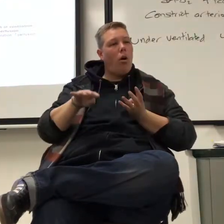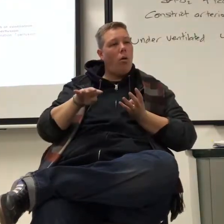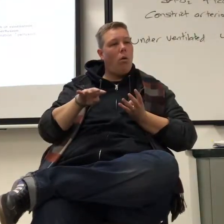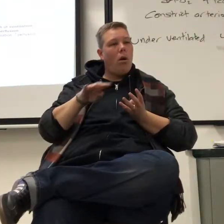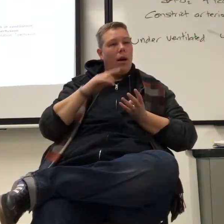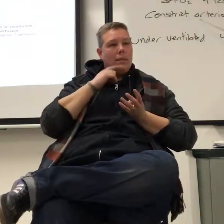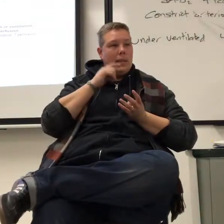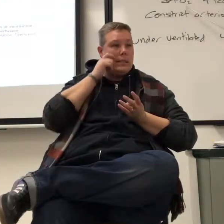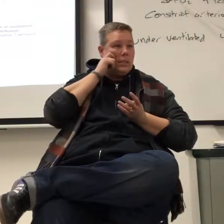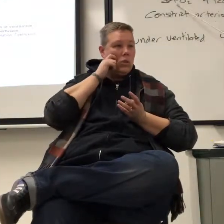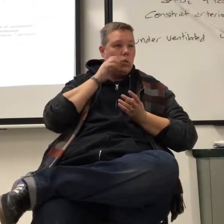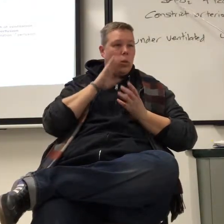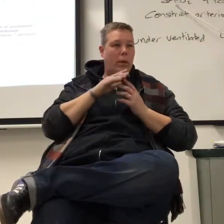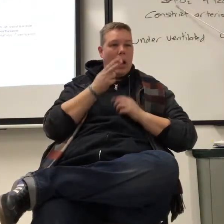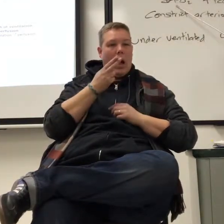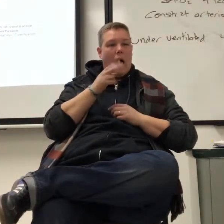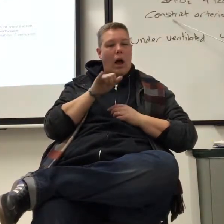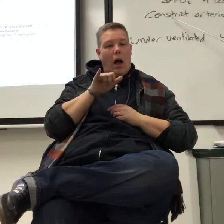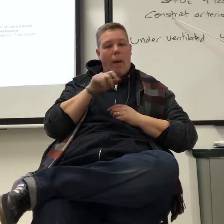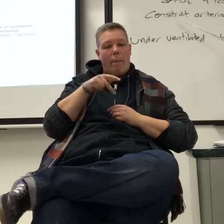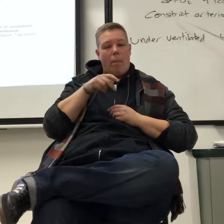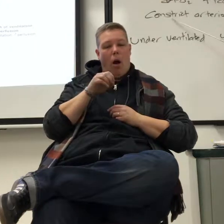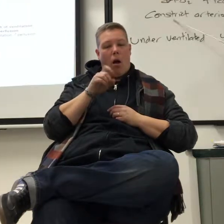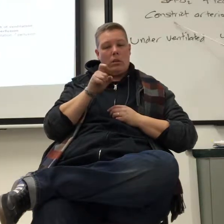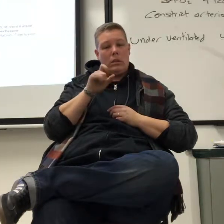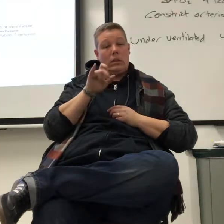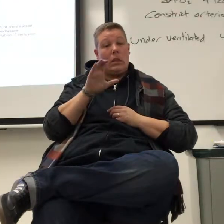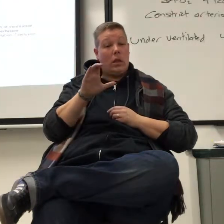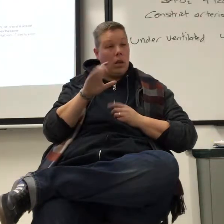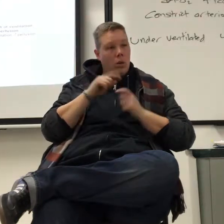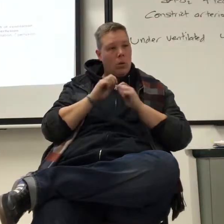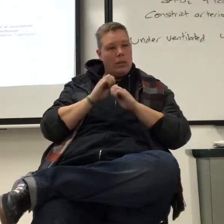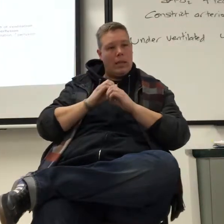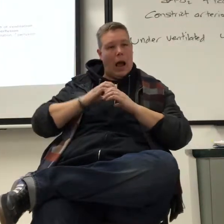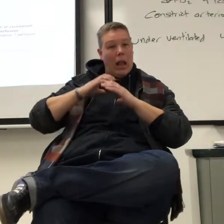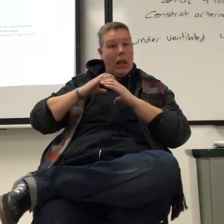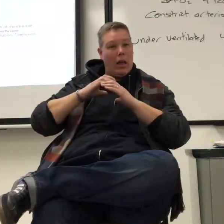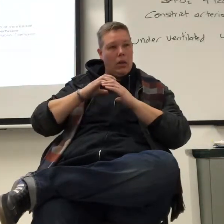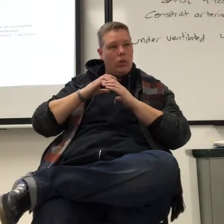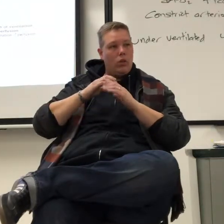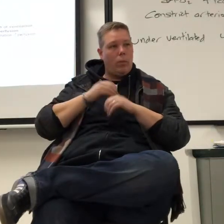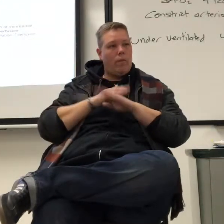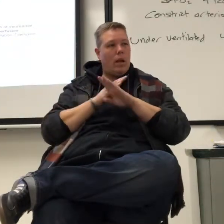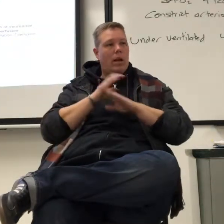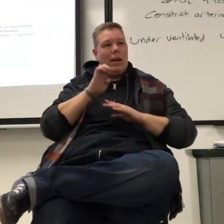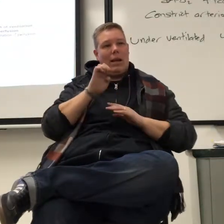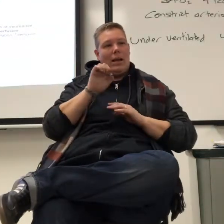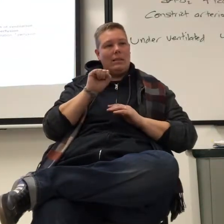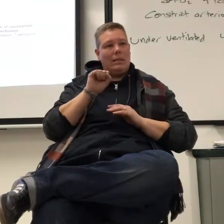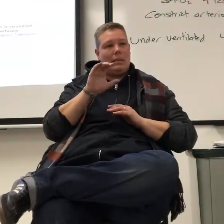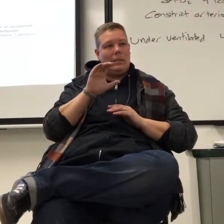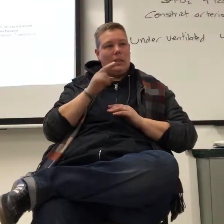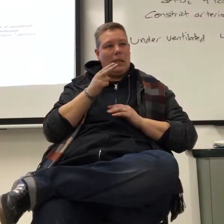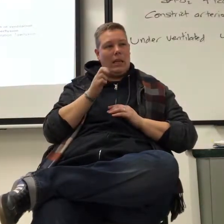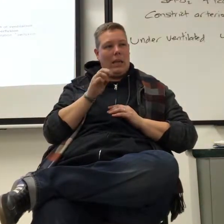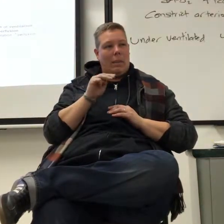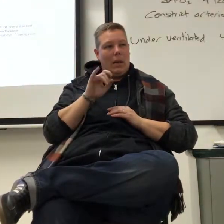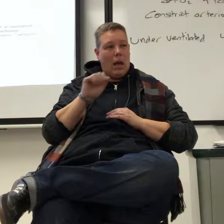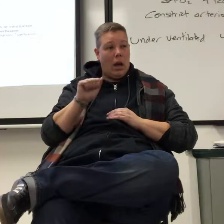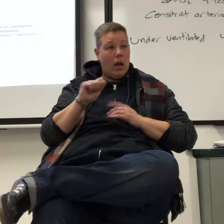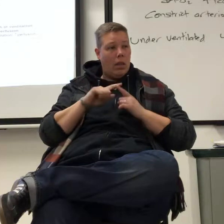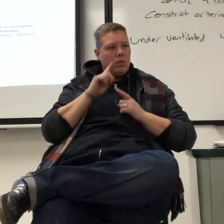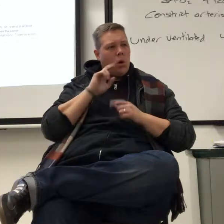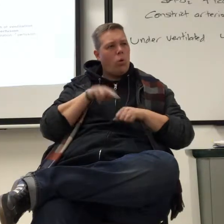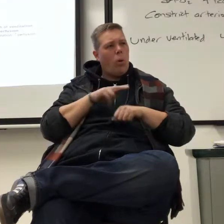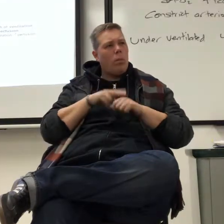get hypoxic, you dilate to prevent ischemia. That's how it normally works everywhere else